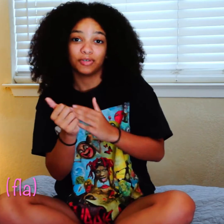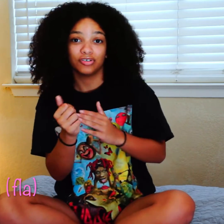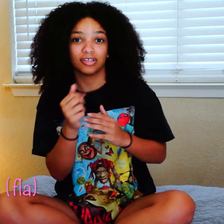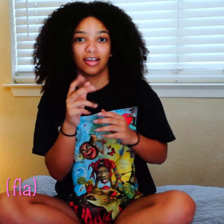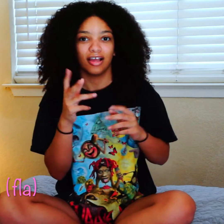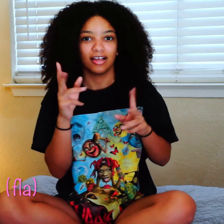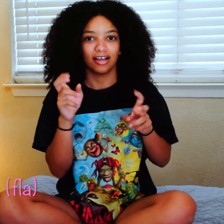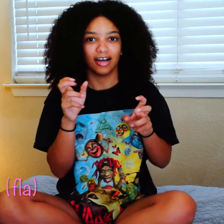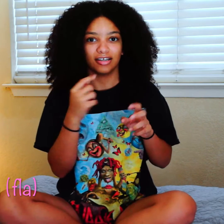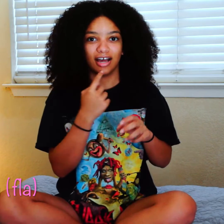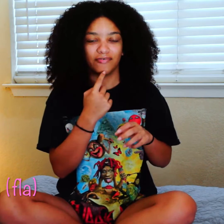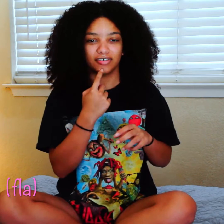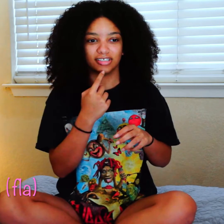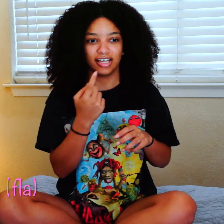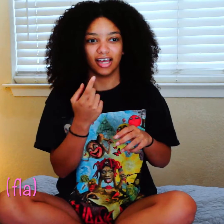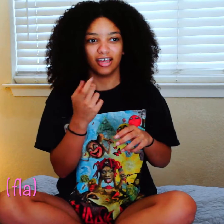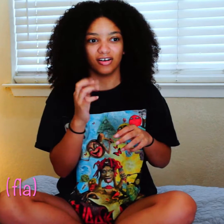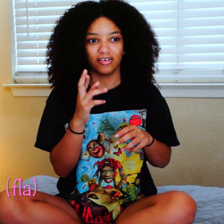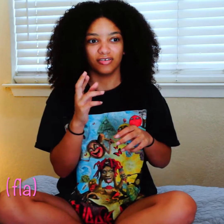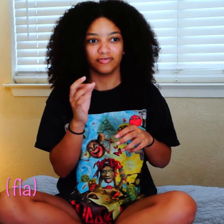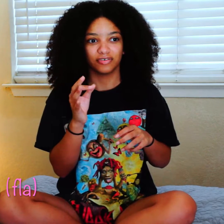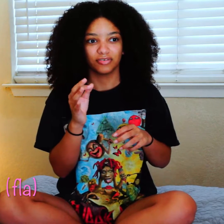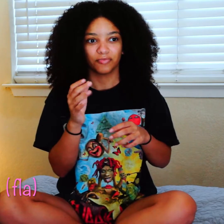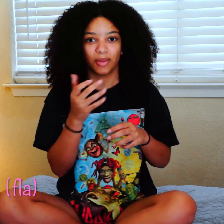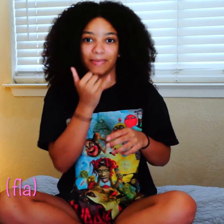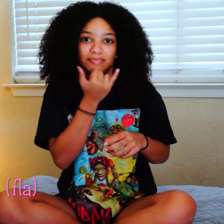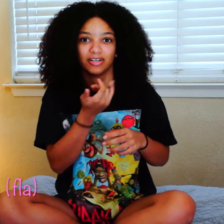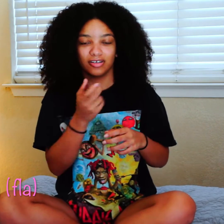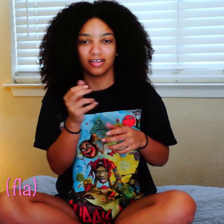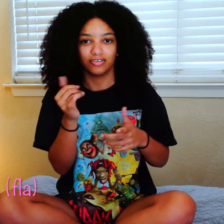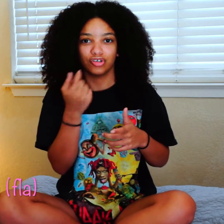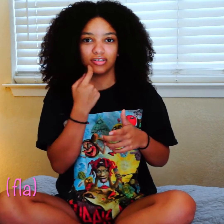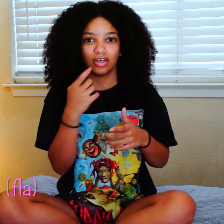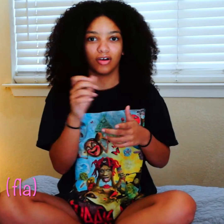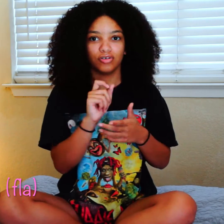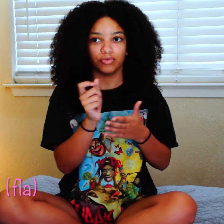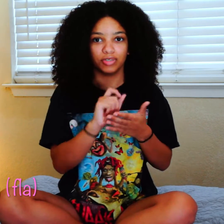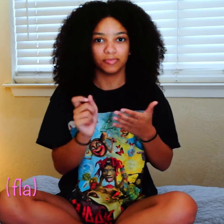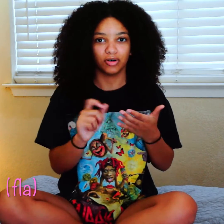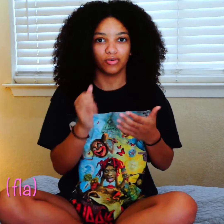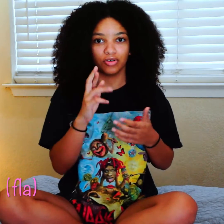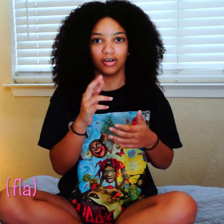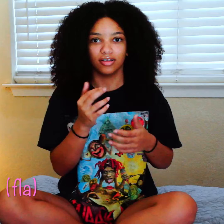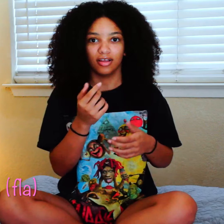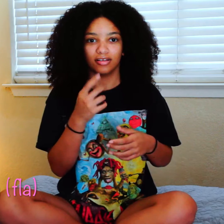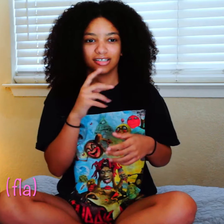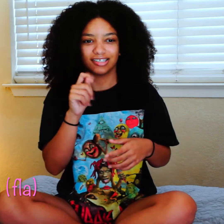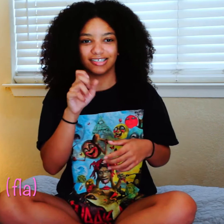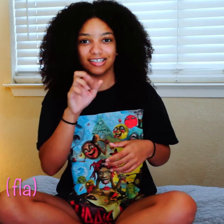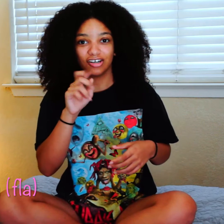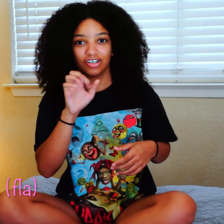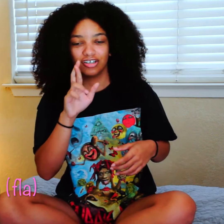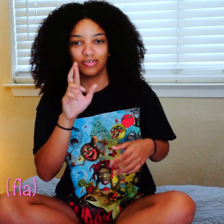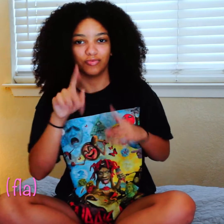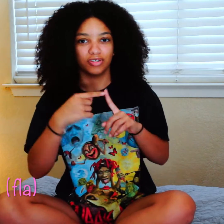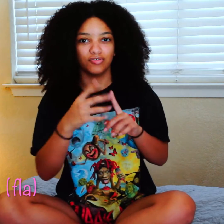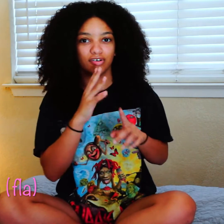experts, kind of have a say of misspelling, just how you would misspell or stutter when you